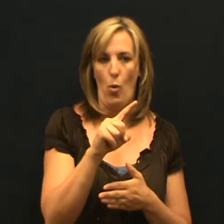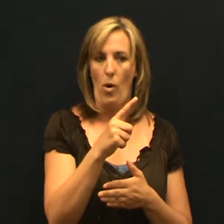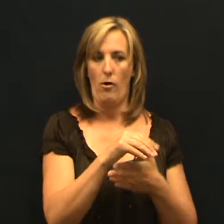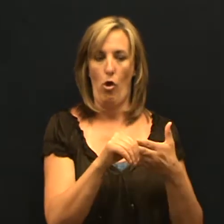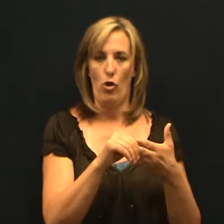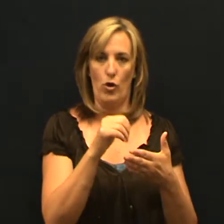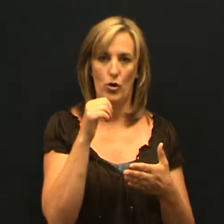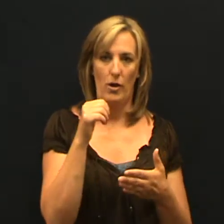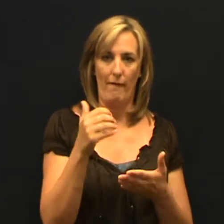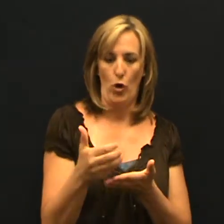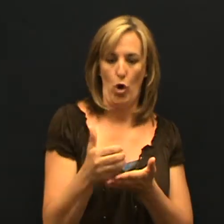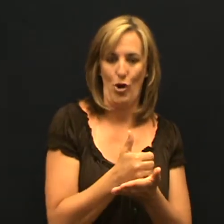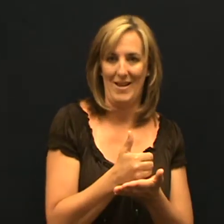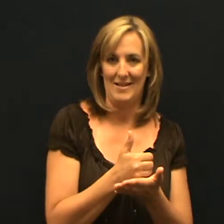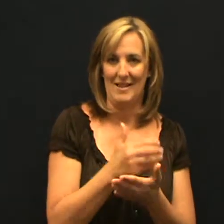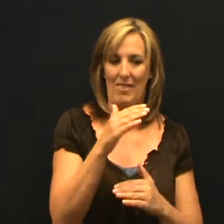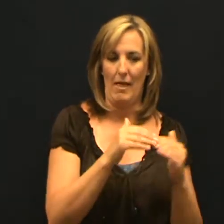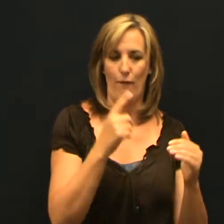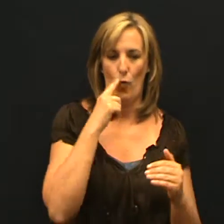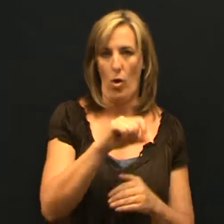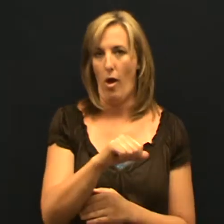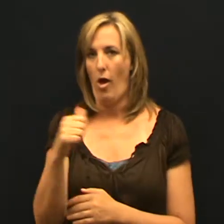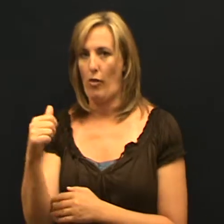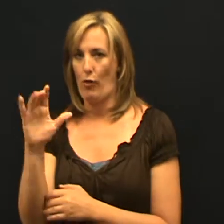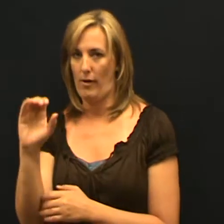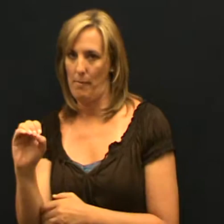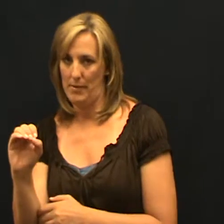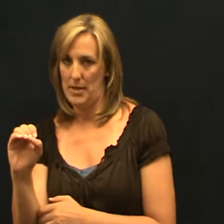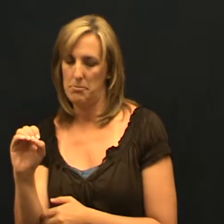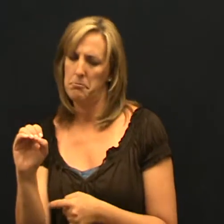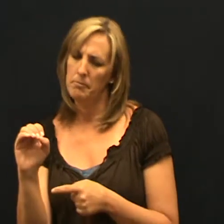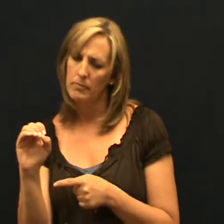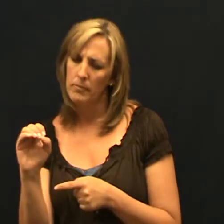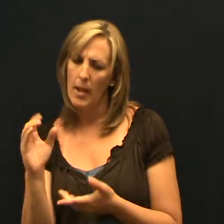for another company, probably because they think that the future of this